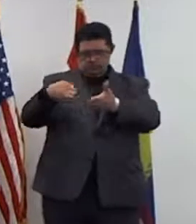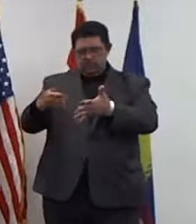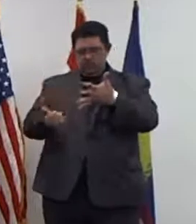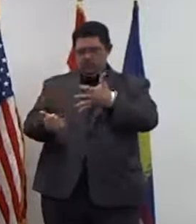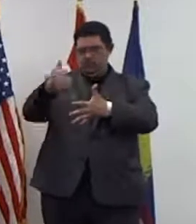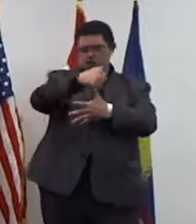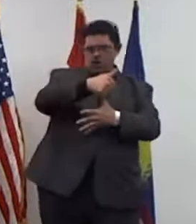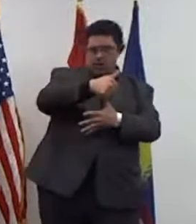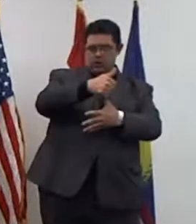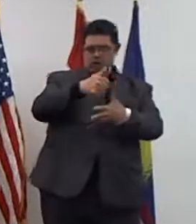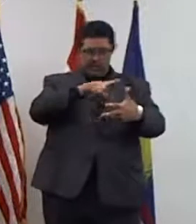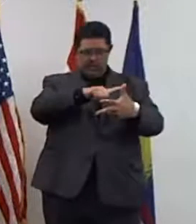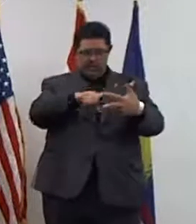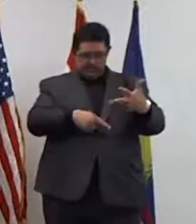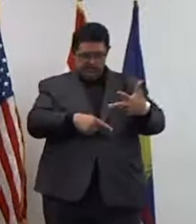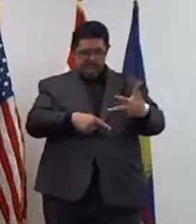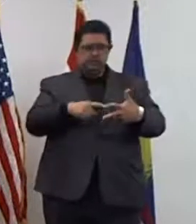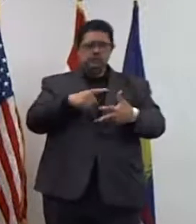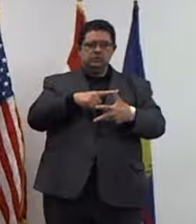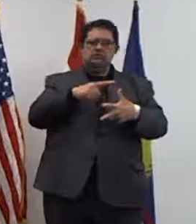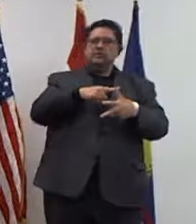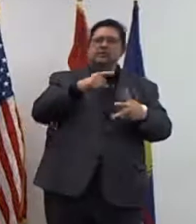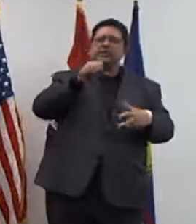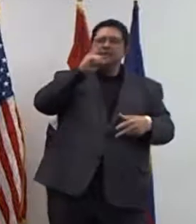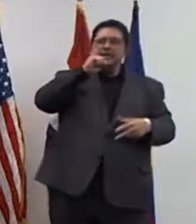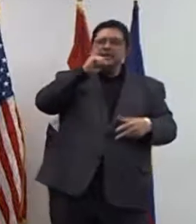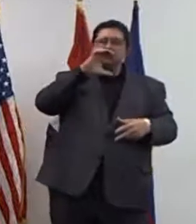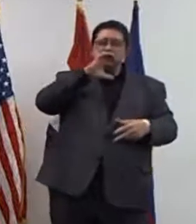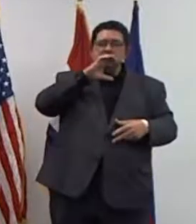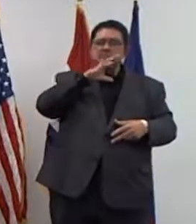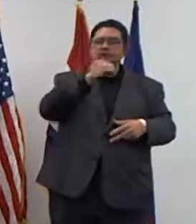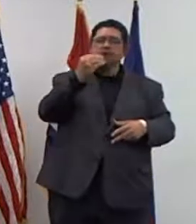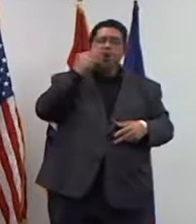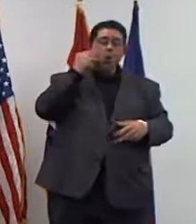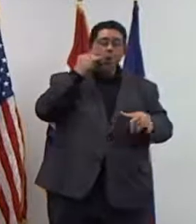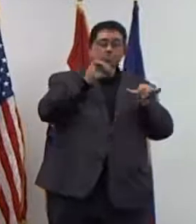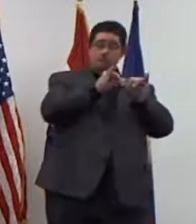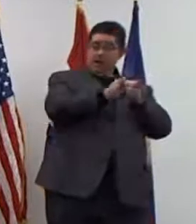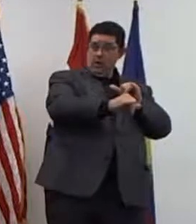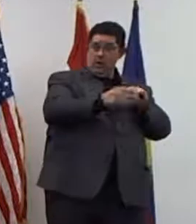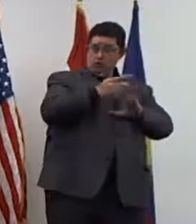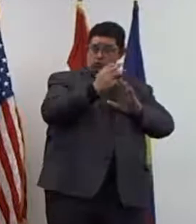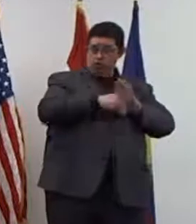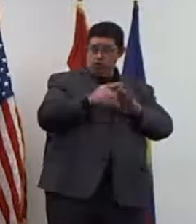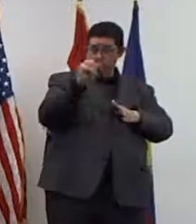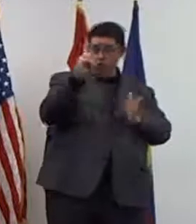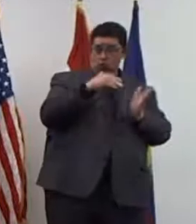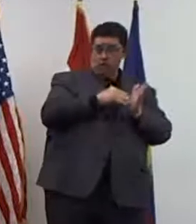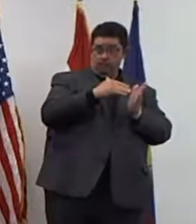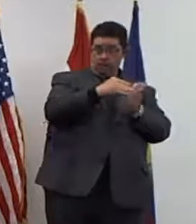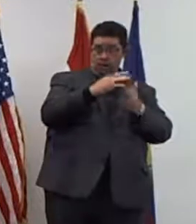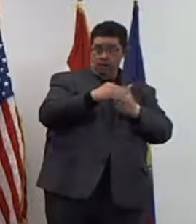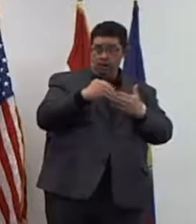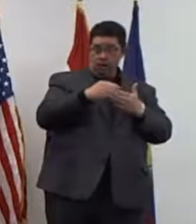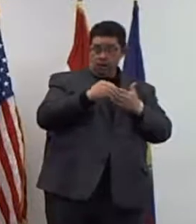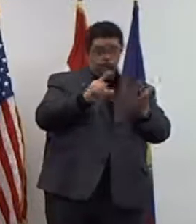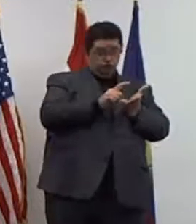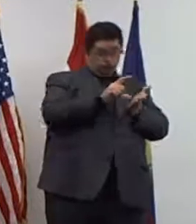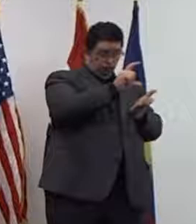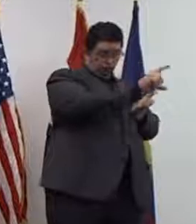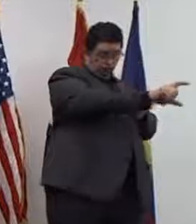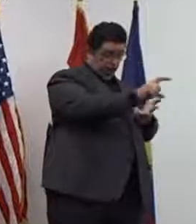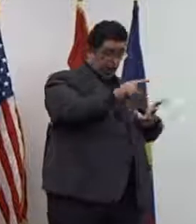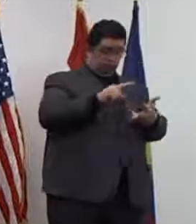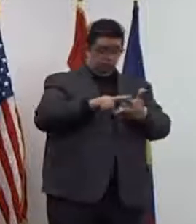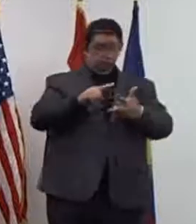in the humanitarian response program. The Senior and Homebound program will receive $1 million worth of funding. The